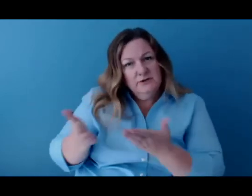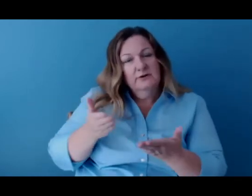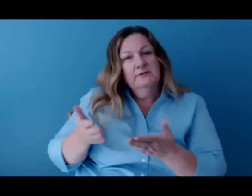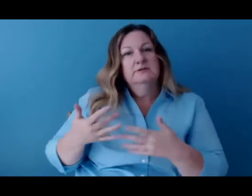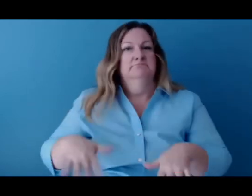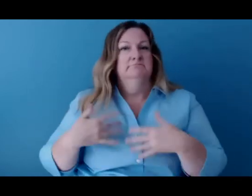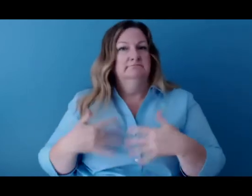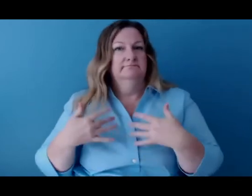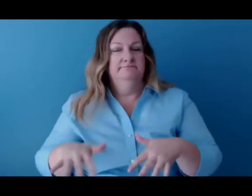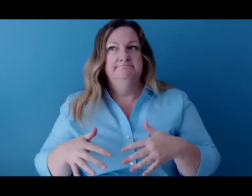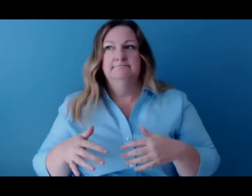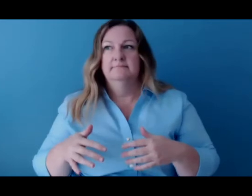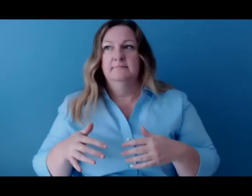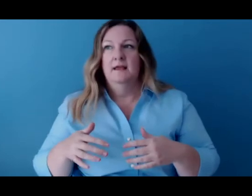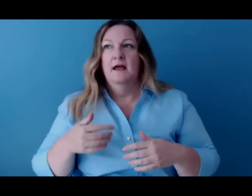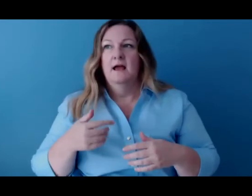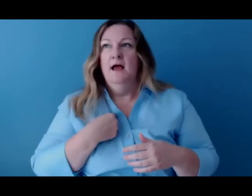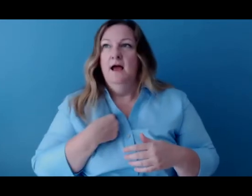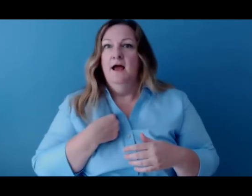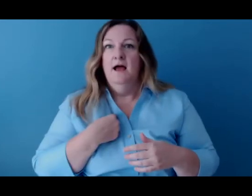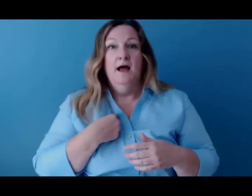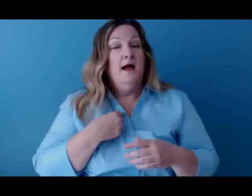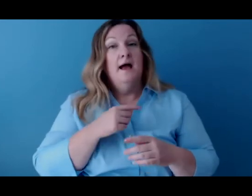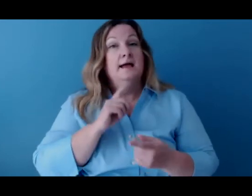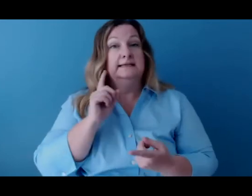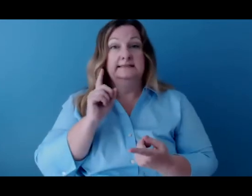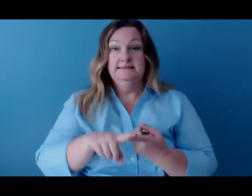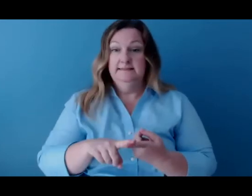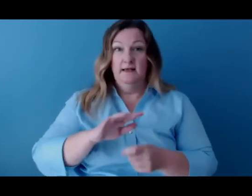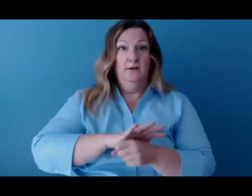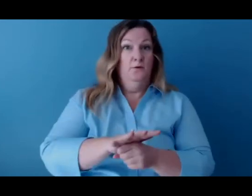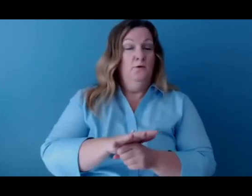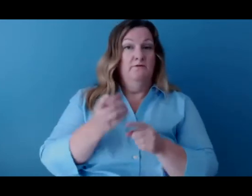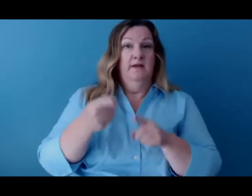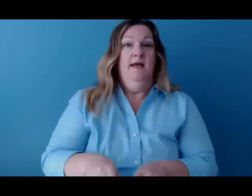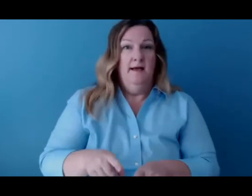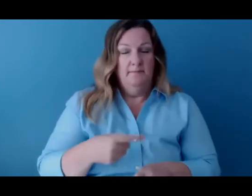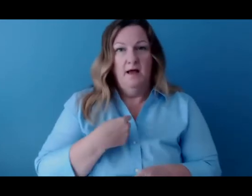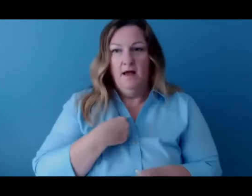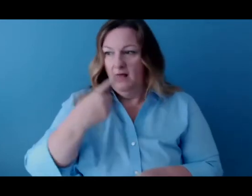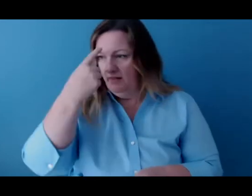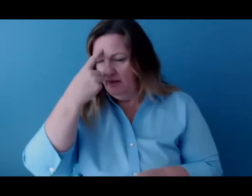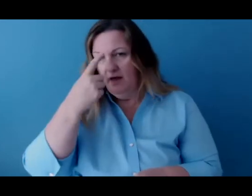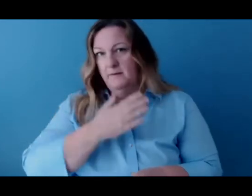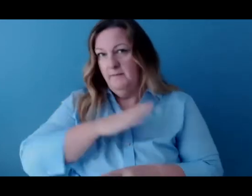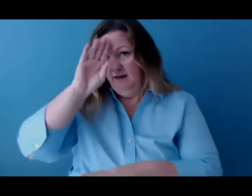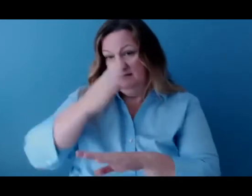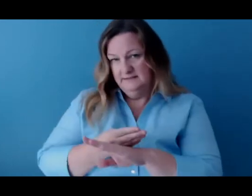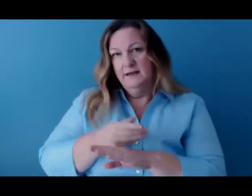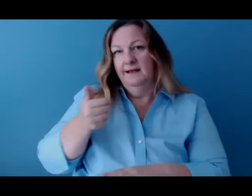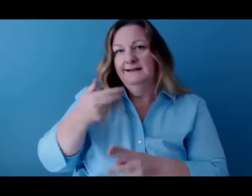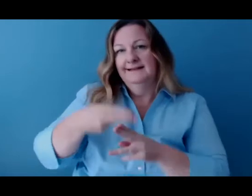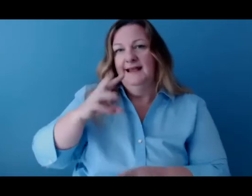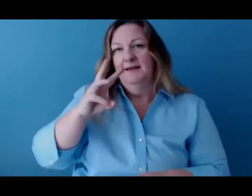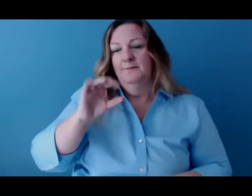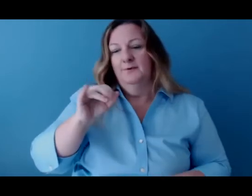this is not a disparaging comment, because up until COVID, I felt like my boy, Winston, he's the boy, if you've seen any